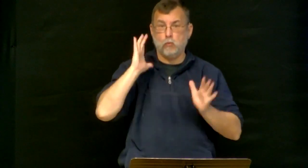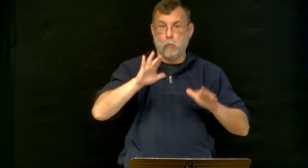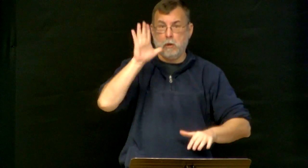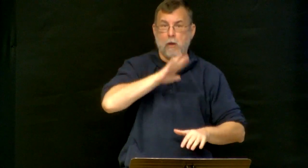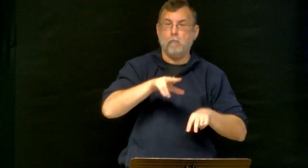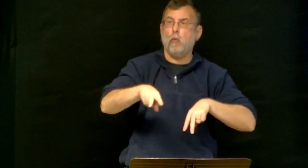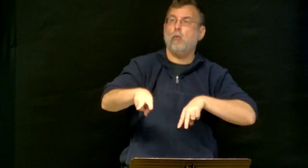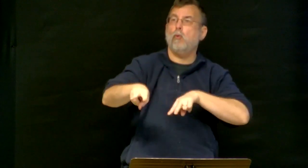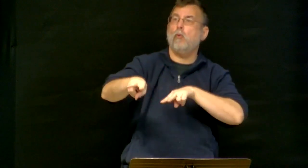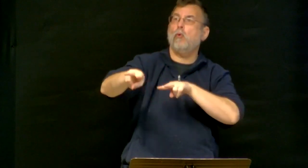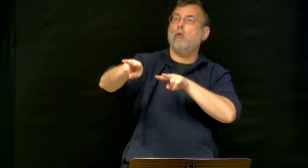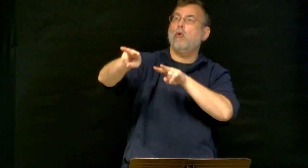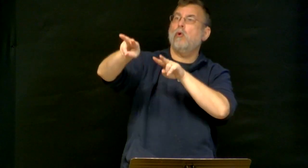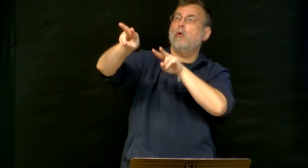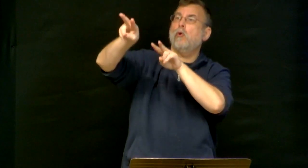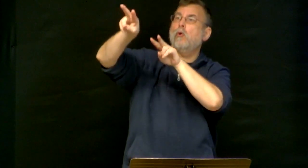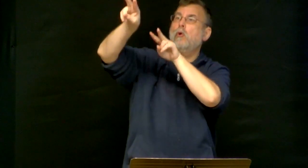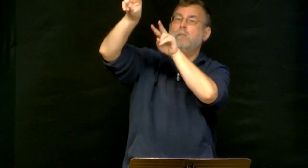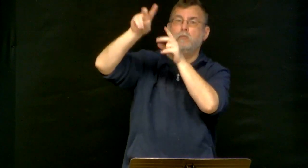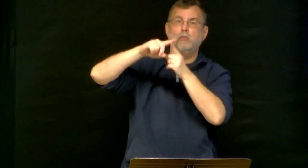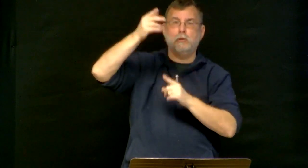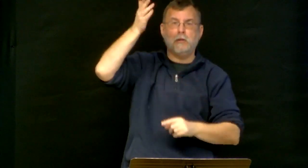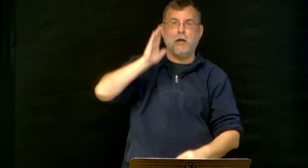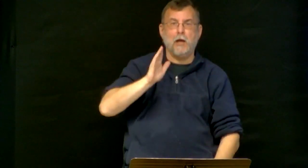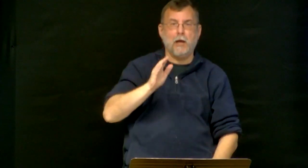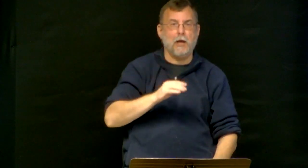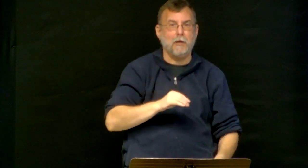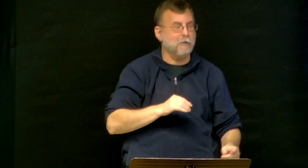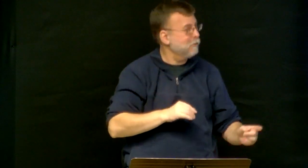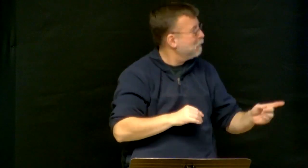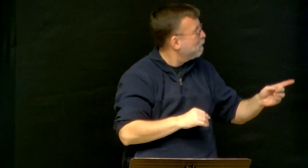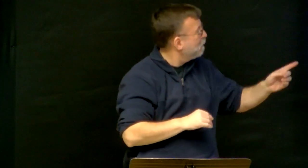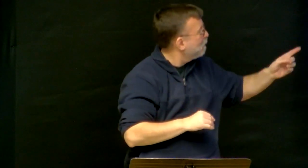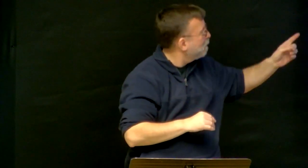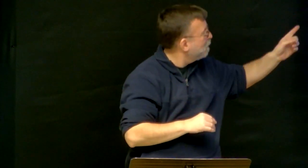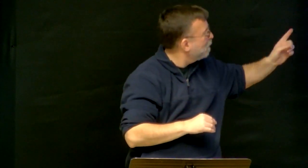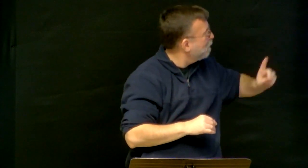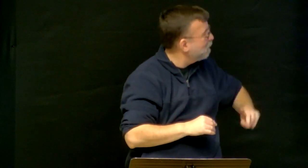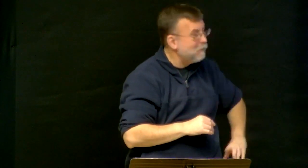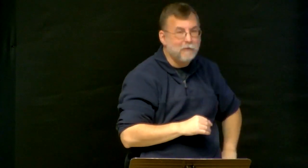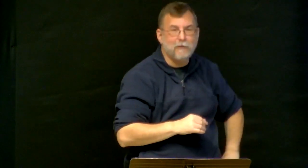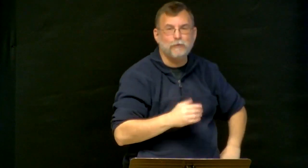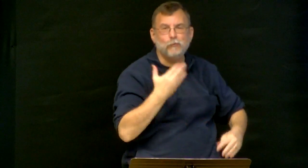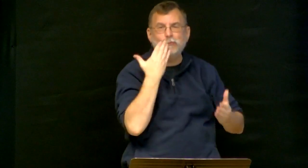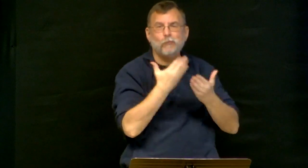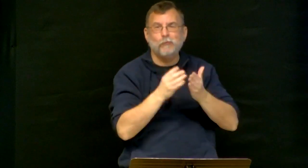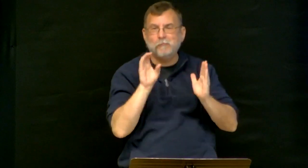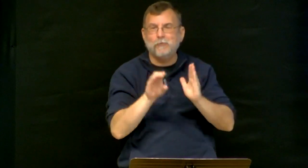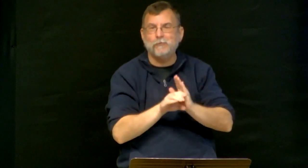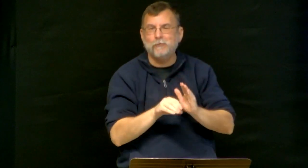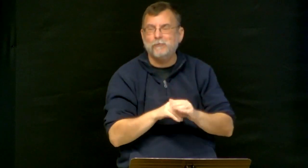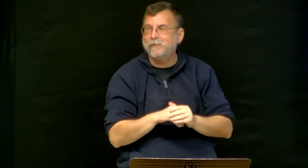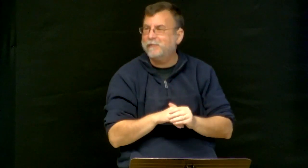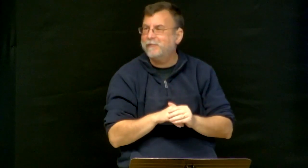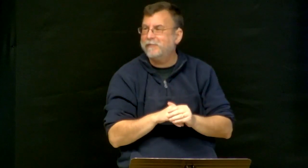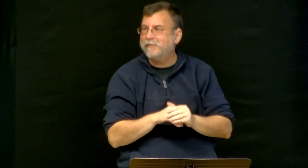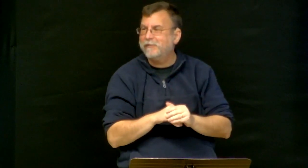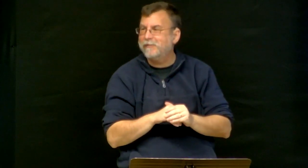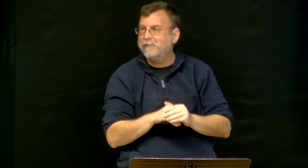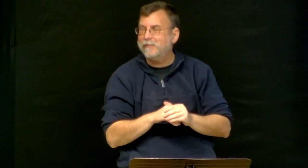there's another way that we look up to God. As you can see in this picture, she